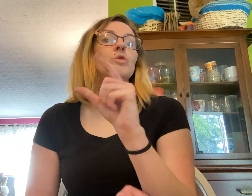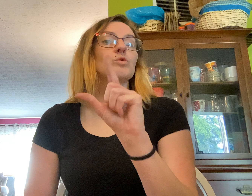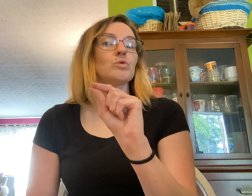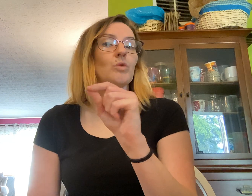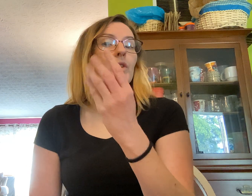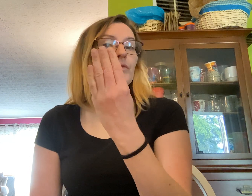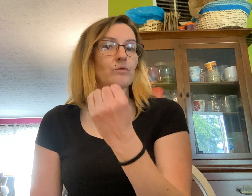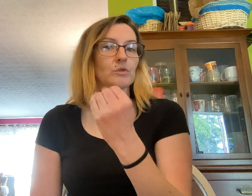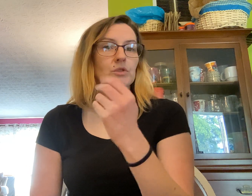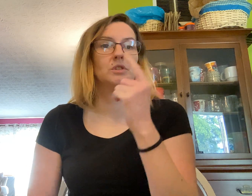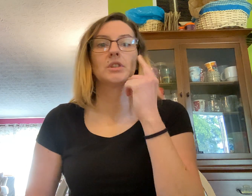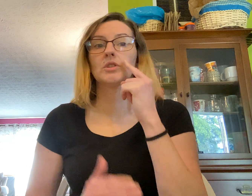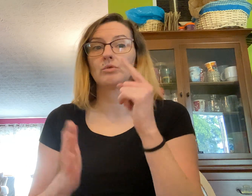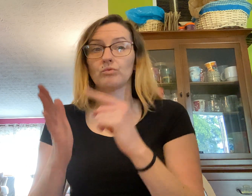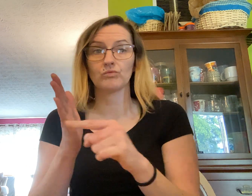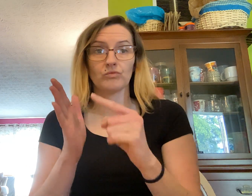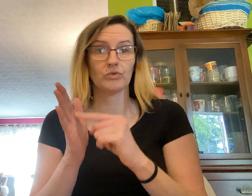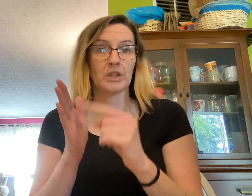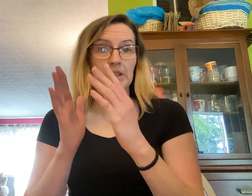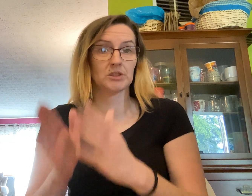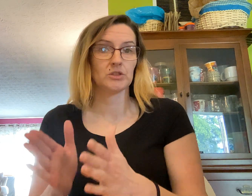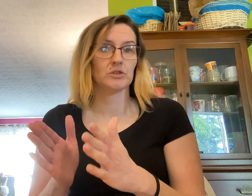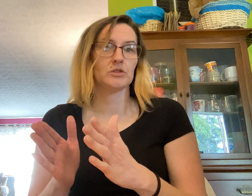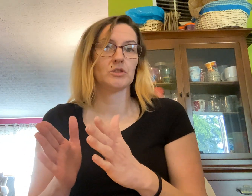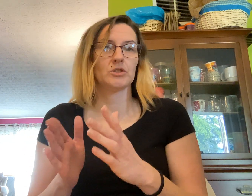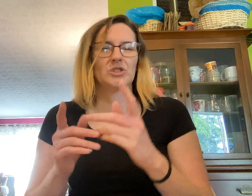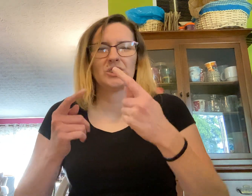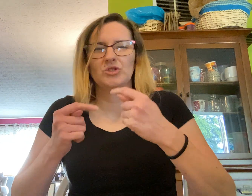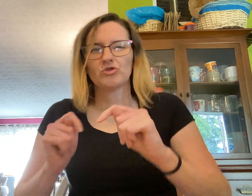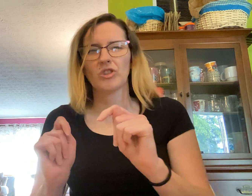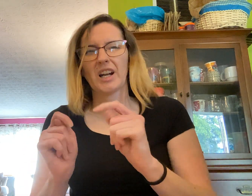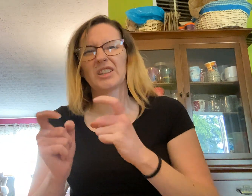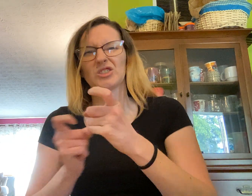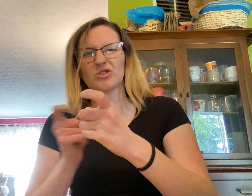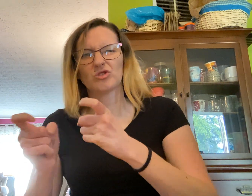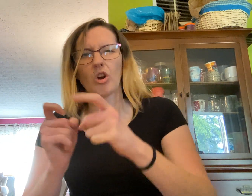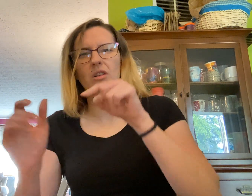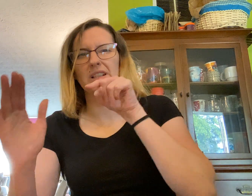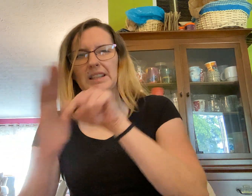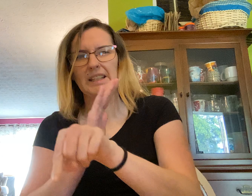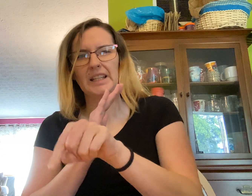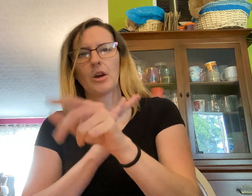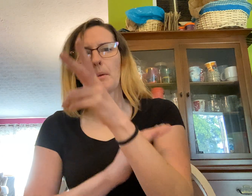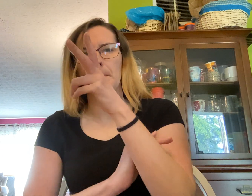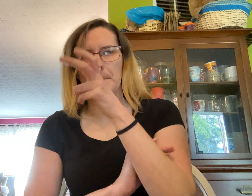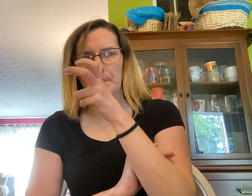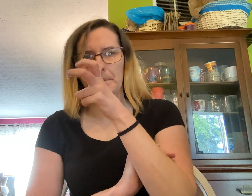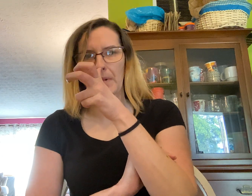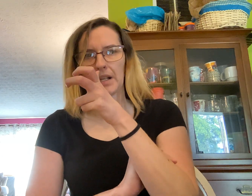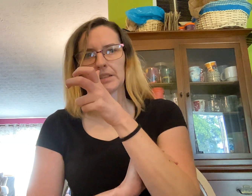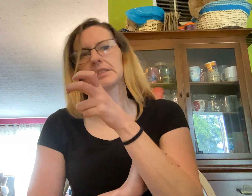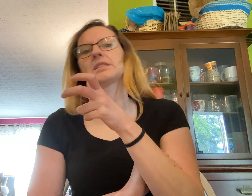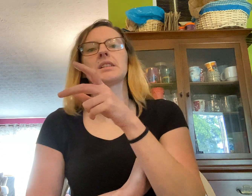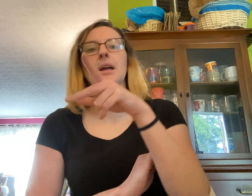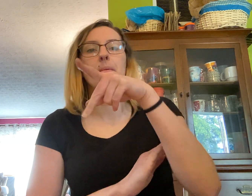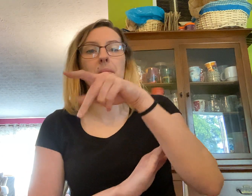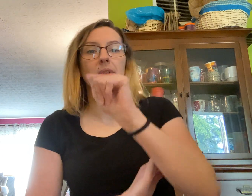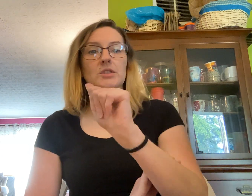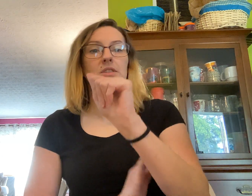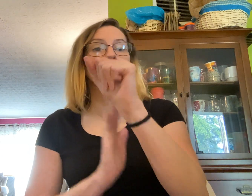and potentially wipe it out entirely. The state quarantined the area, requiring all businesses to have a